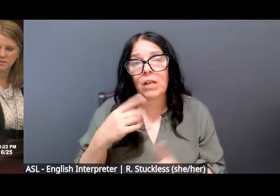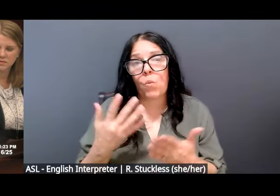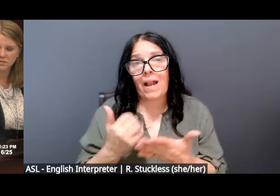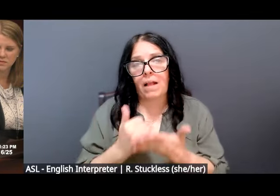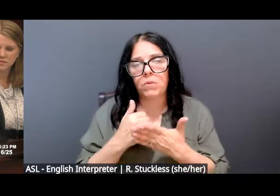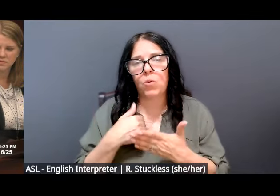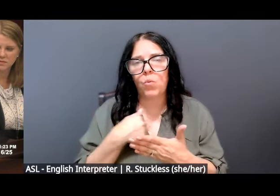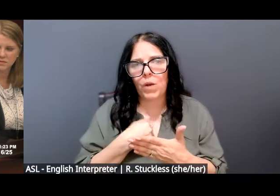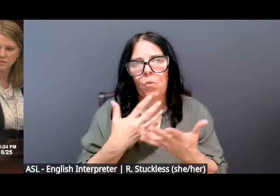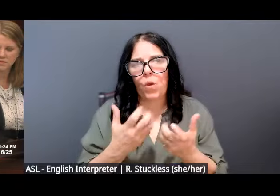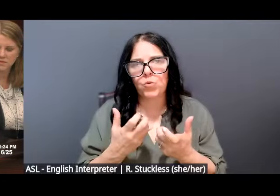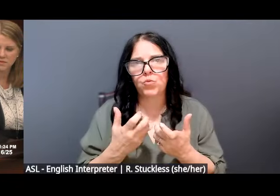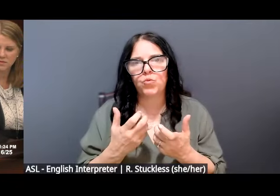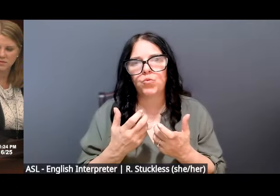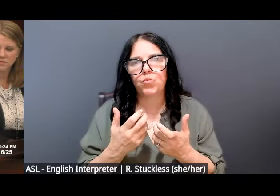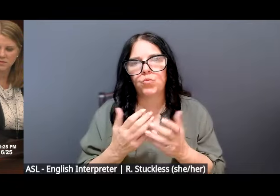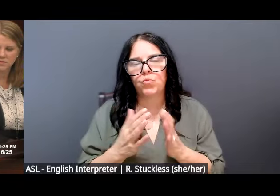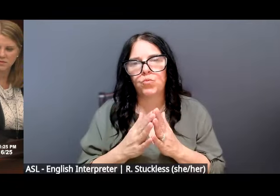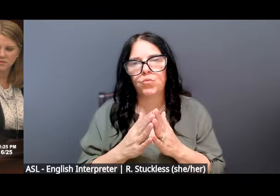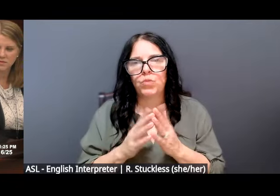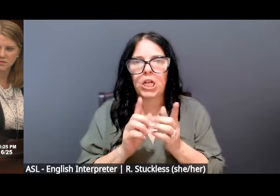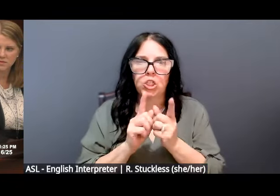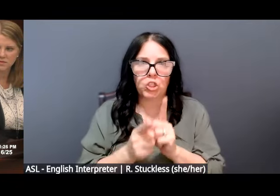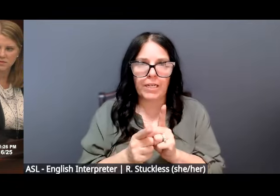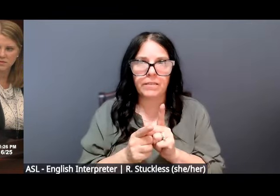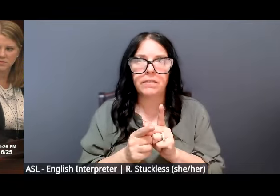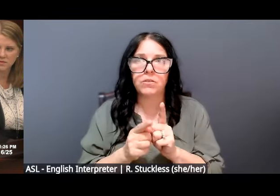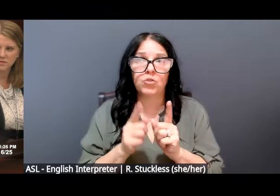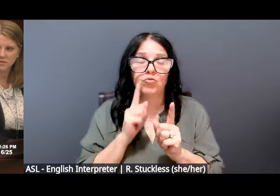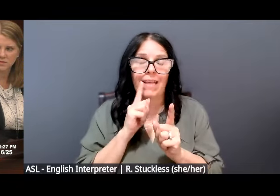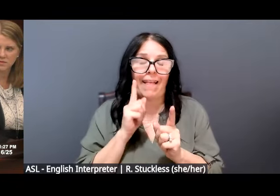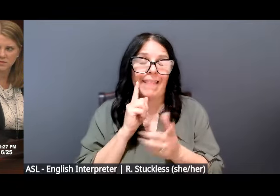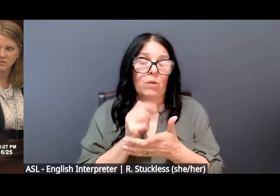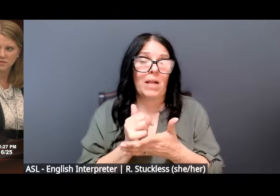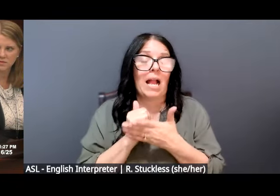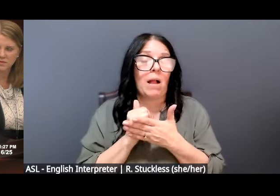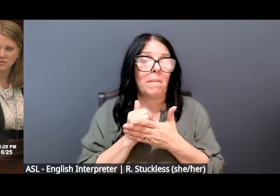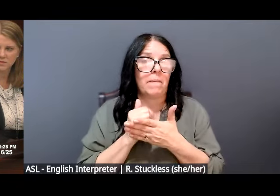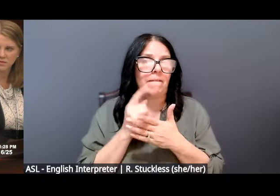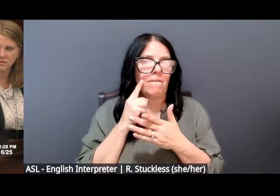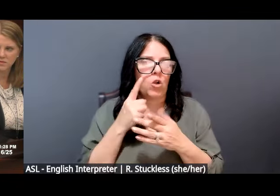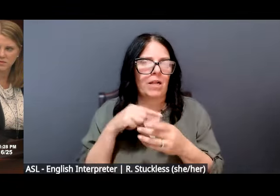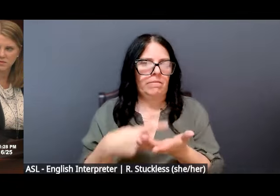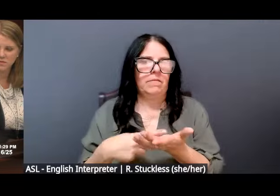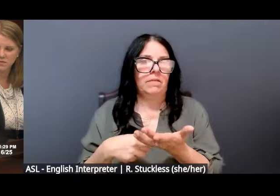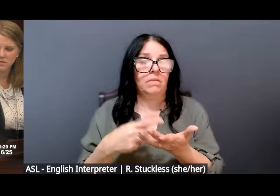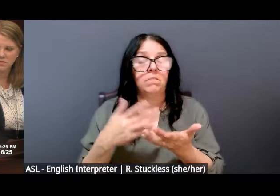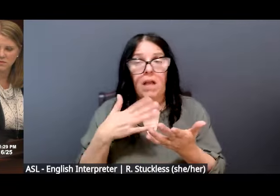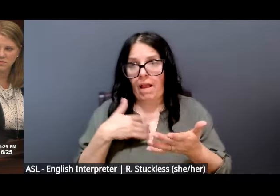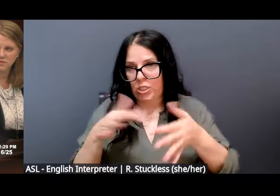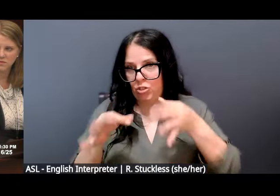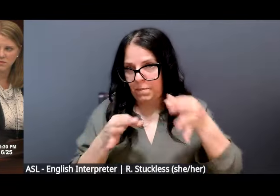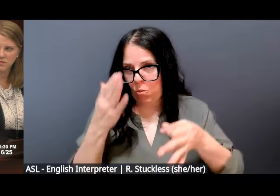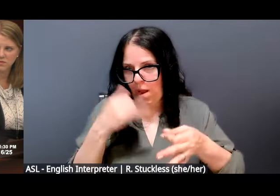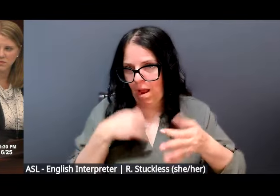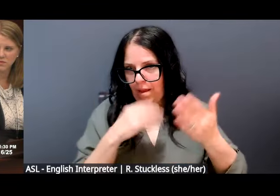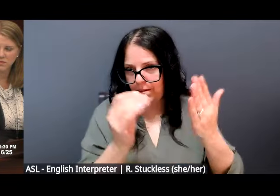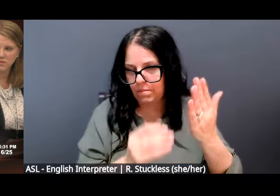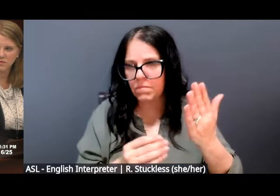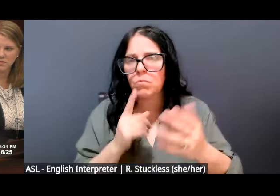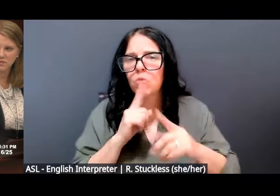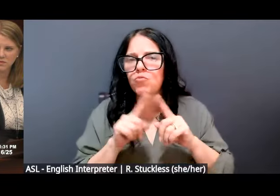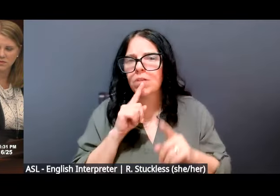or to adjust it would just to be what are the things that you've heard my explanations, right? What do you want? Like, what are